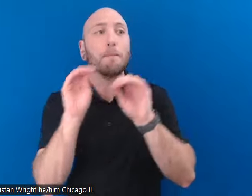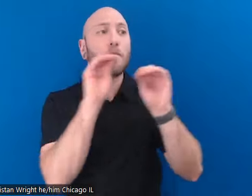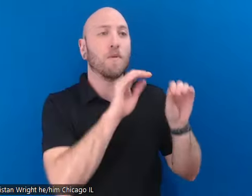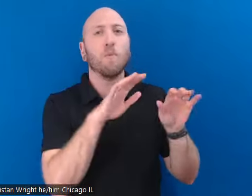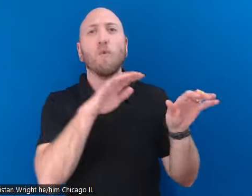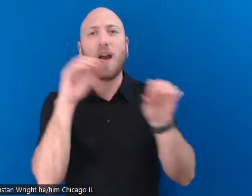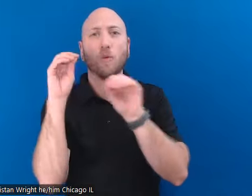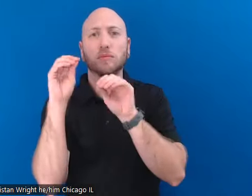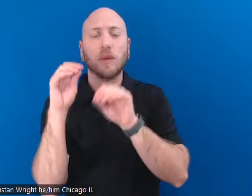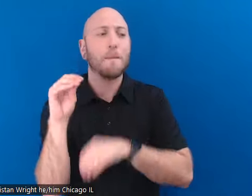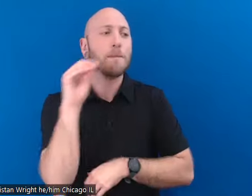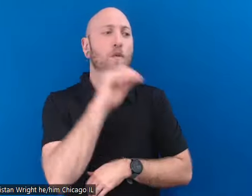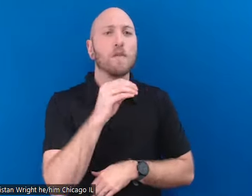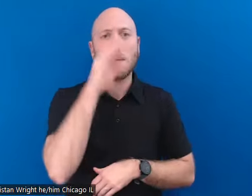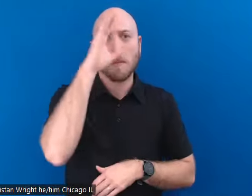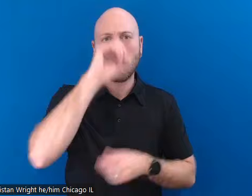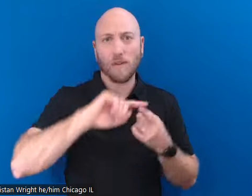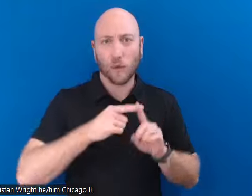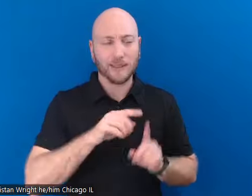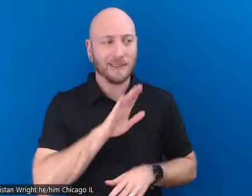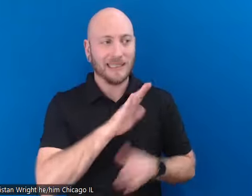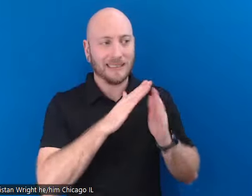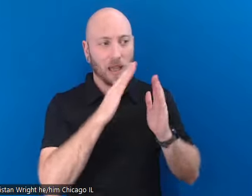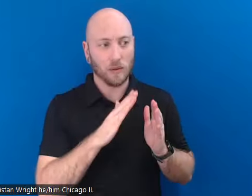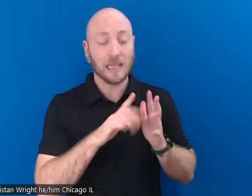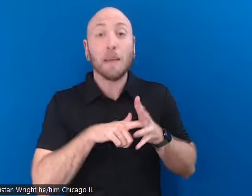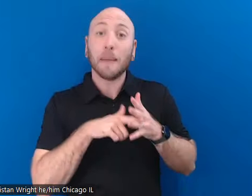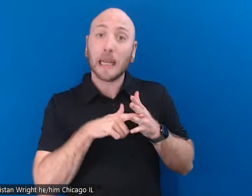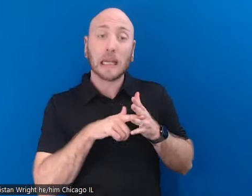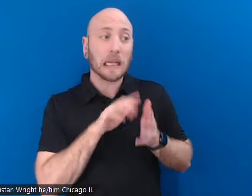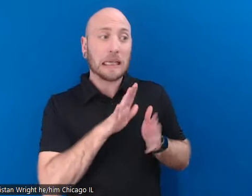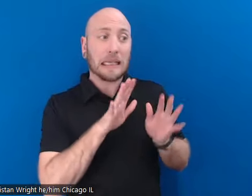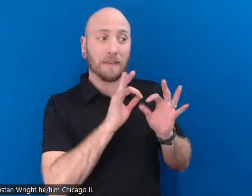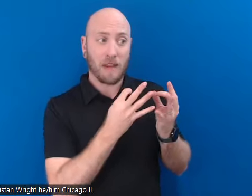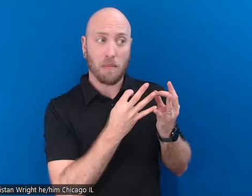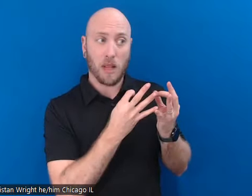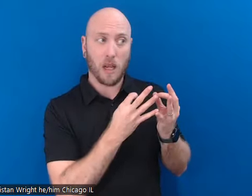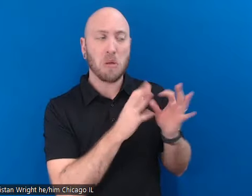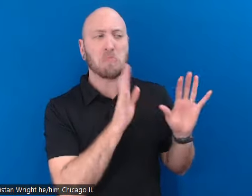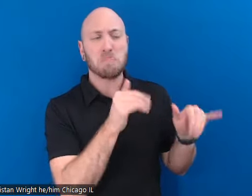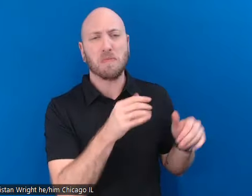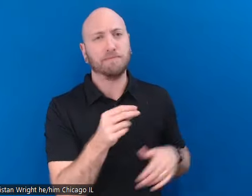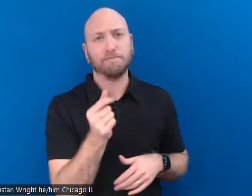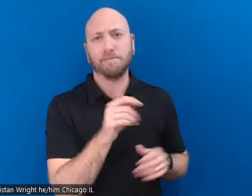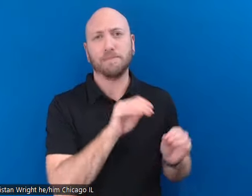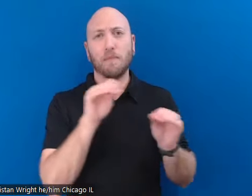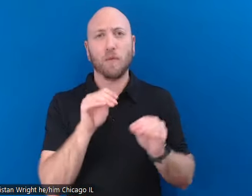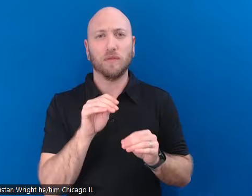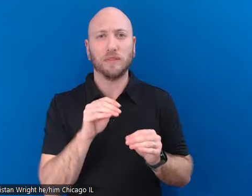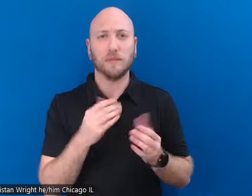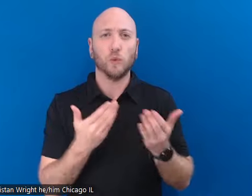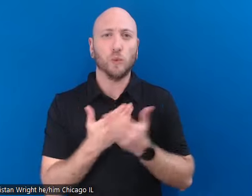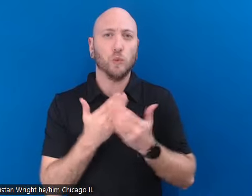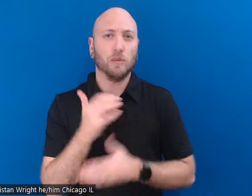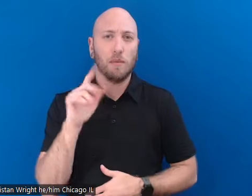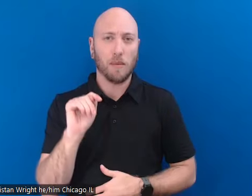was we were living with his parents, but we relatively quickly moved into our own apartment once I got settled at a